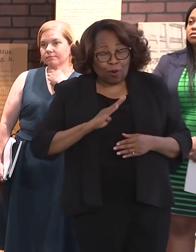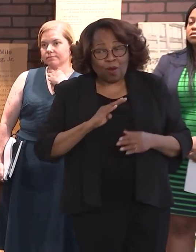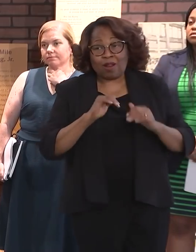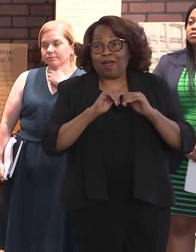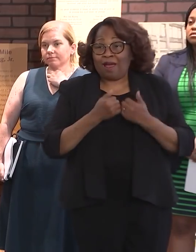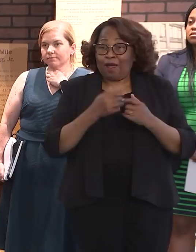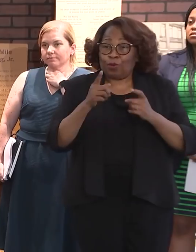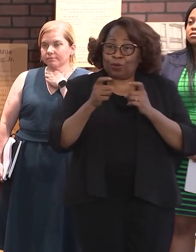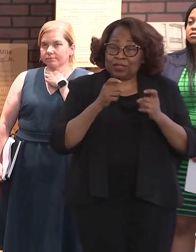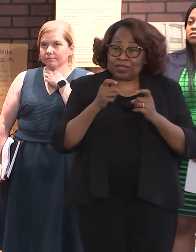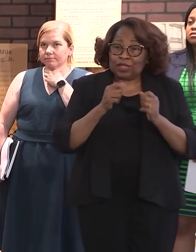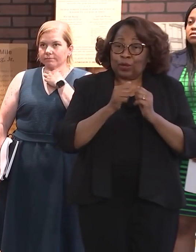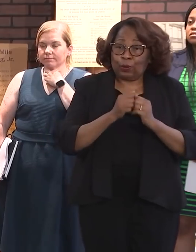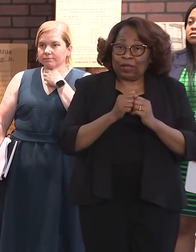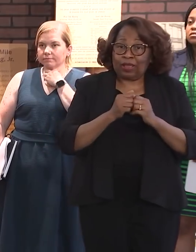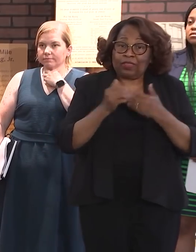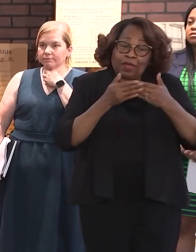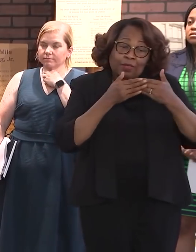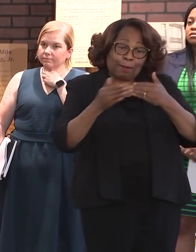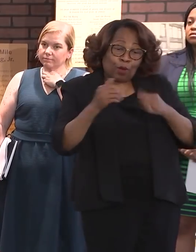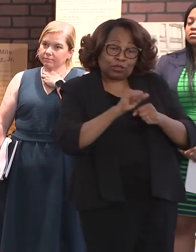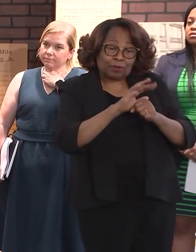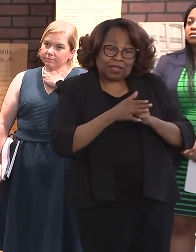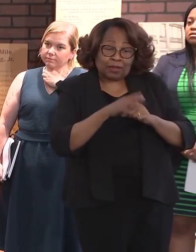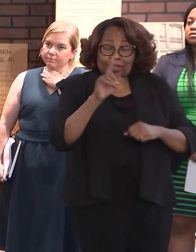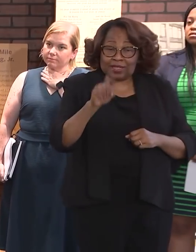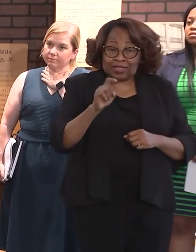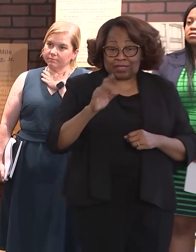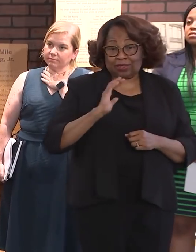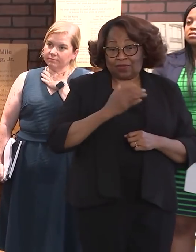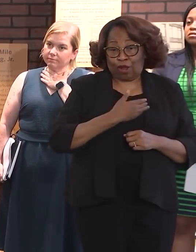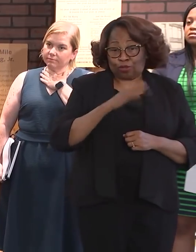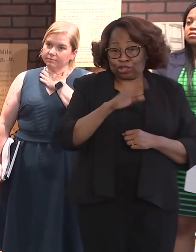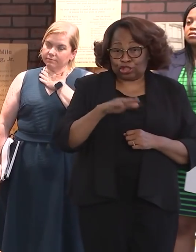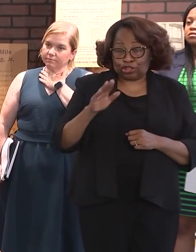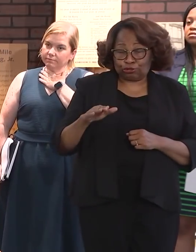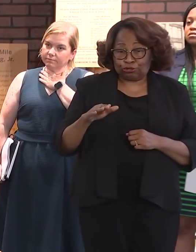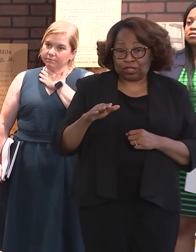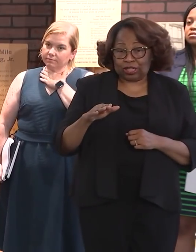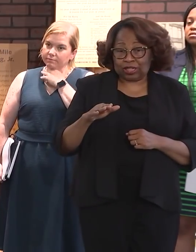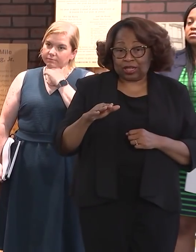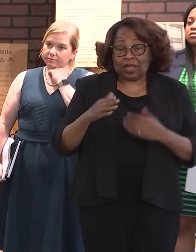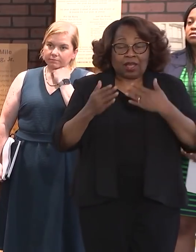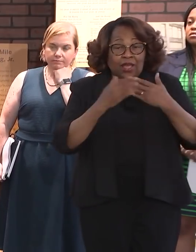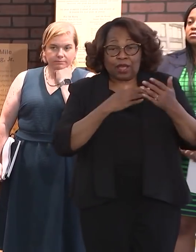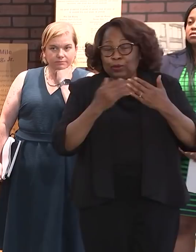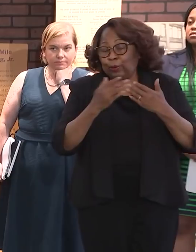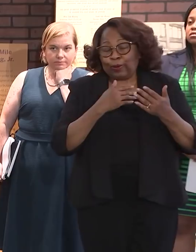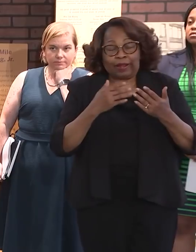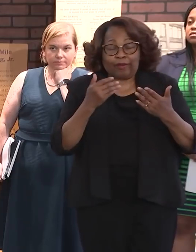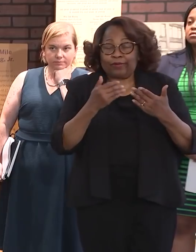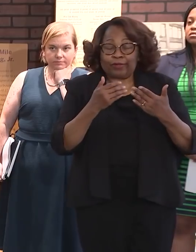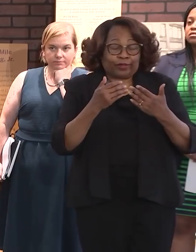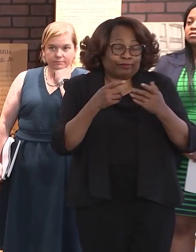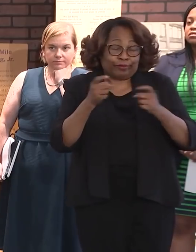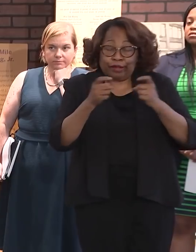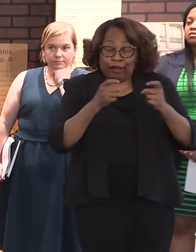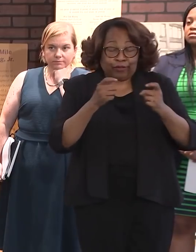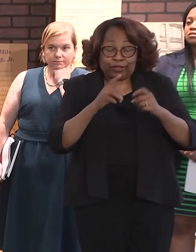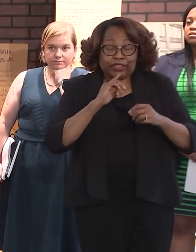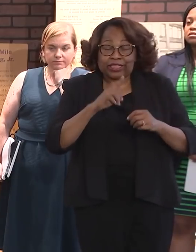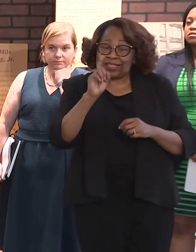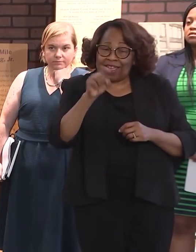be dealing with the post-pandemic needs of our children? And whatever the new form of governance is, has